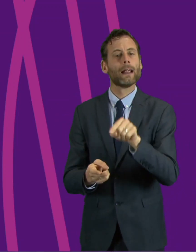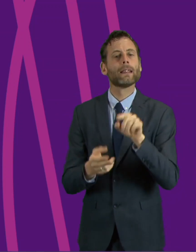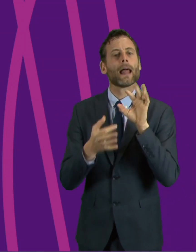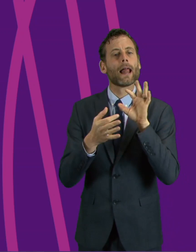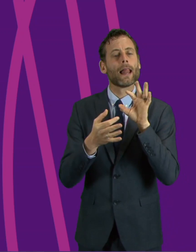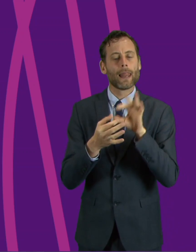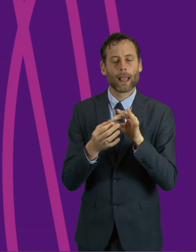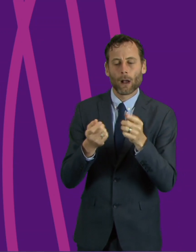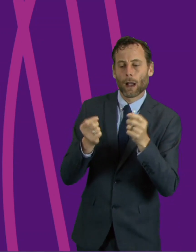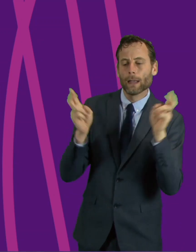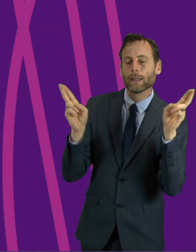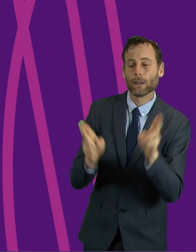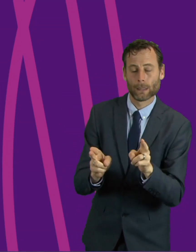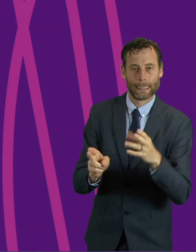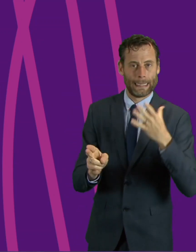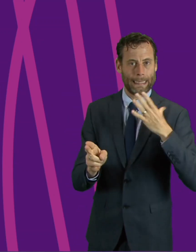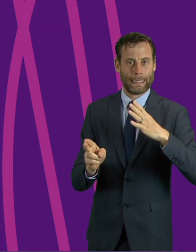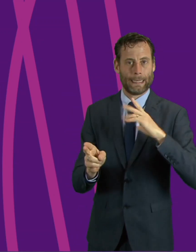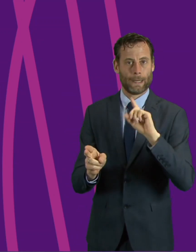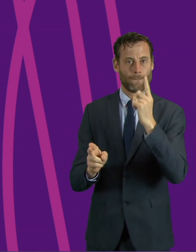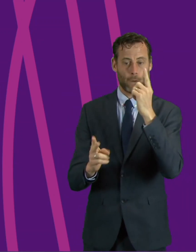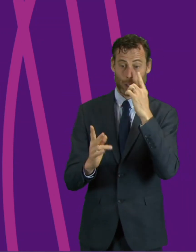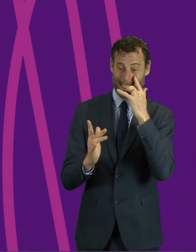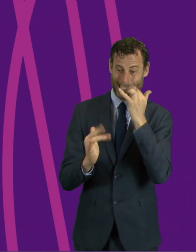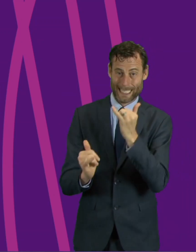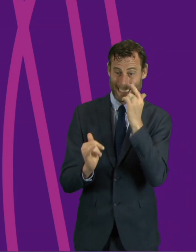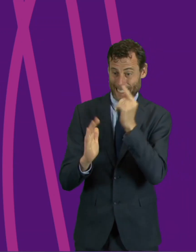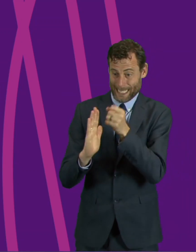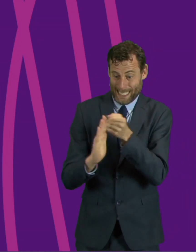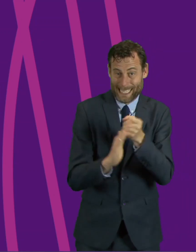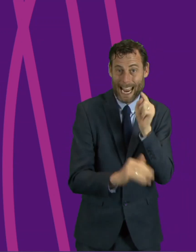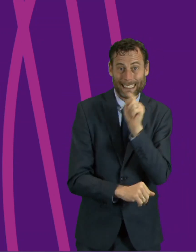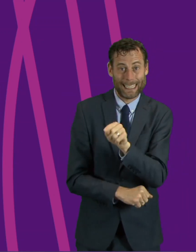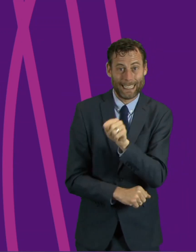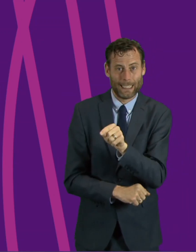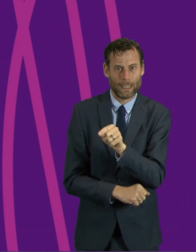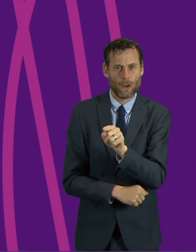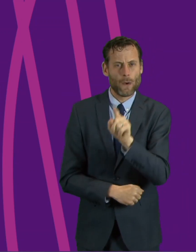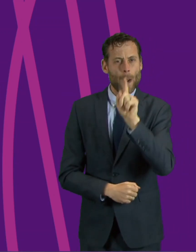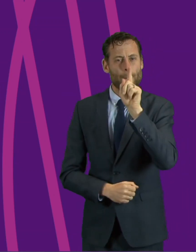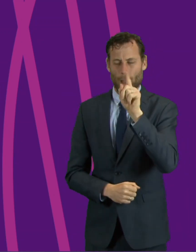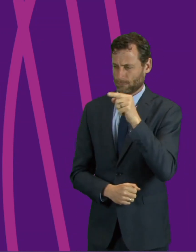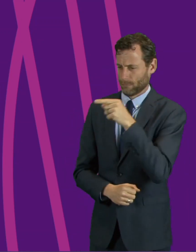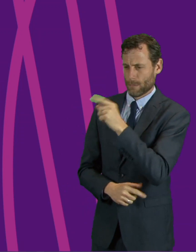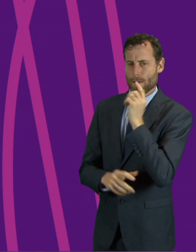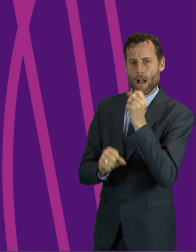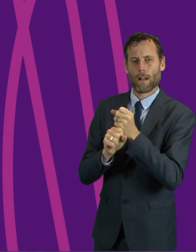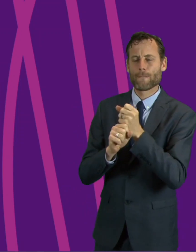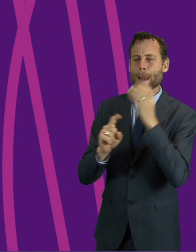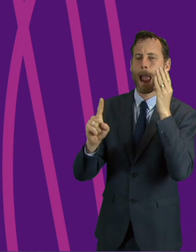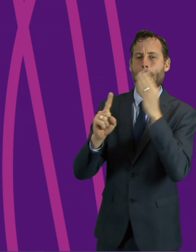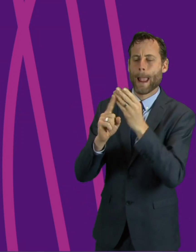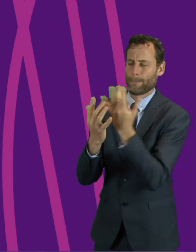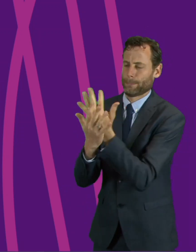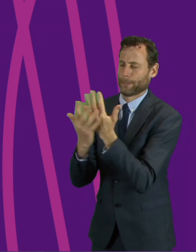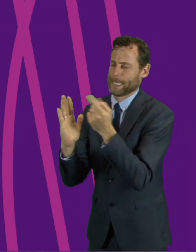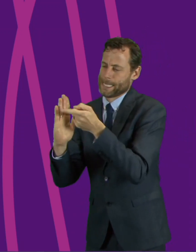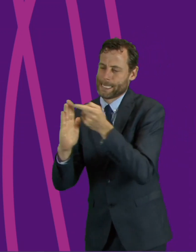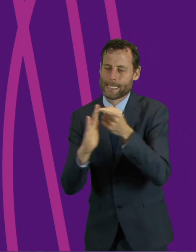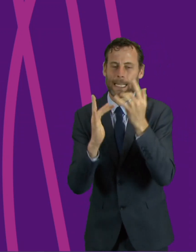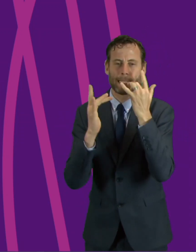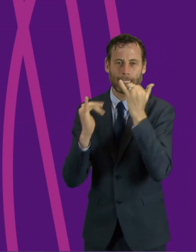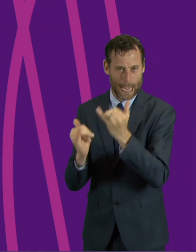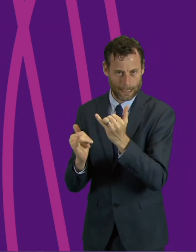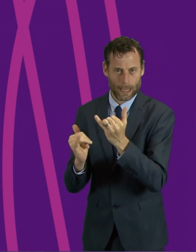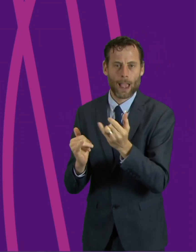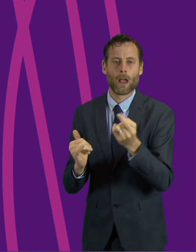short of last week's target. So we're understandably at least a little bit sceptical about the government's promise to recruit 2,000